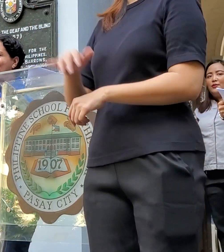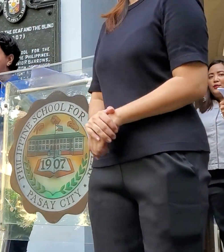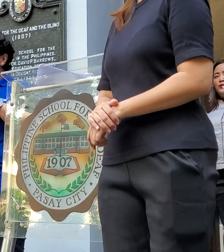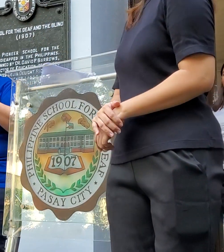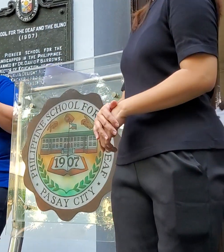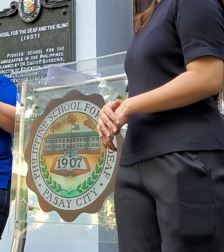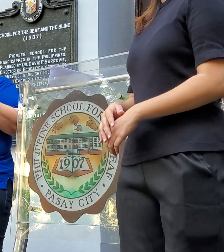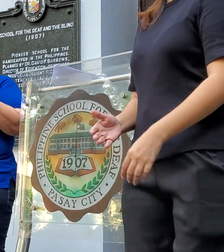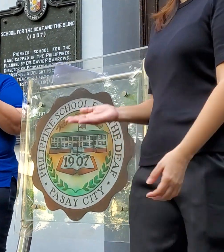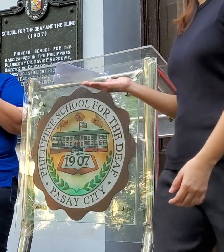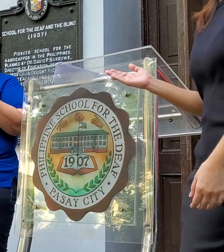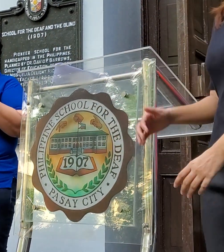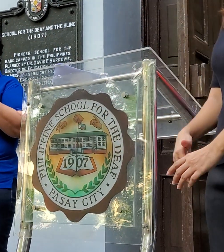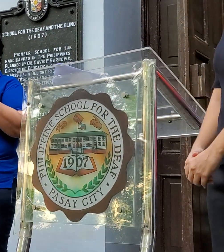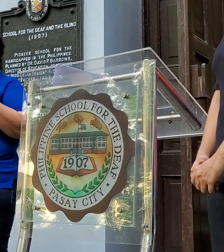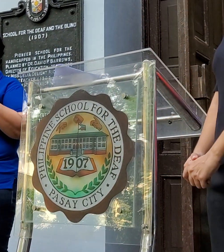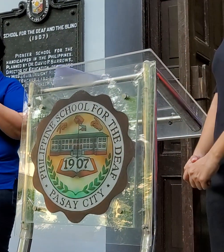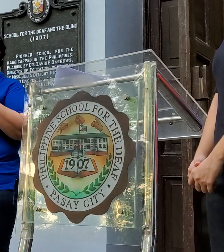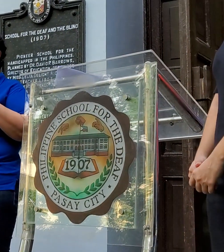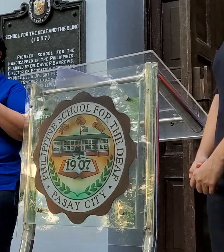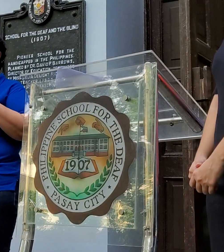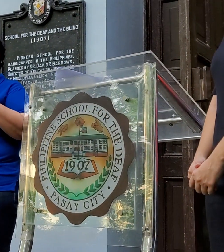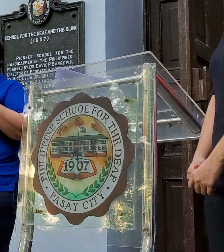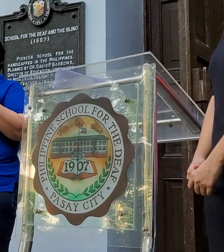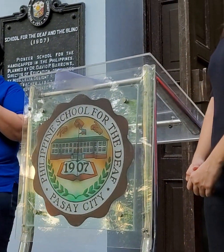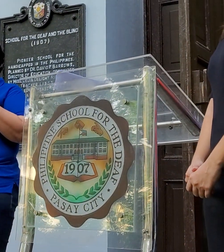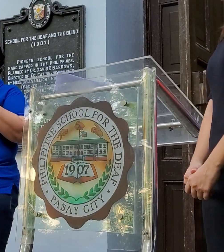ko to. Hi, I'm Rosh